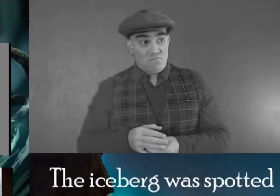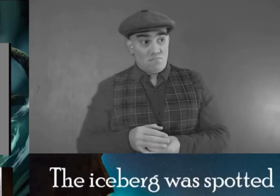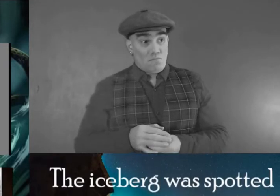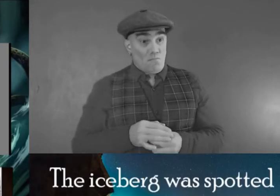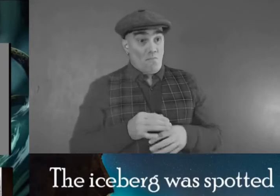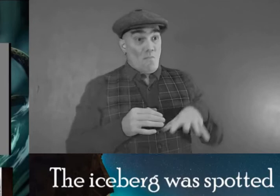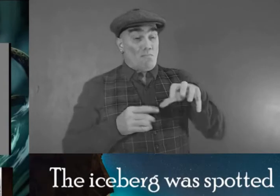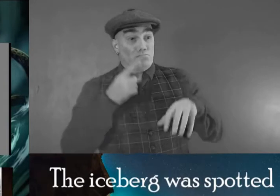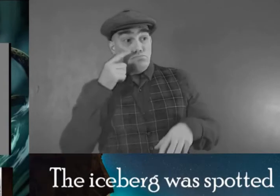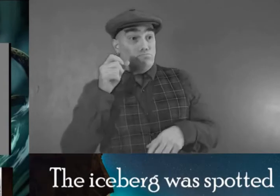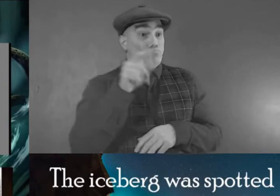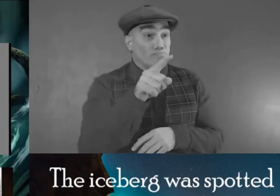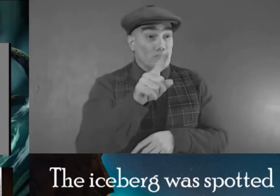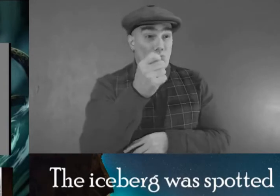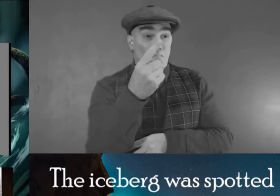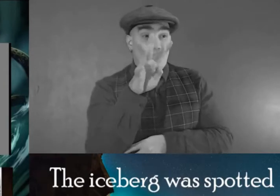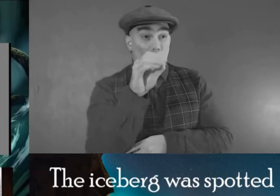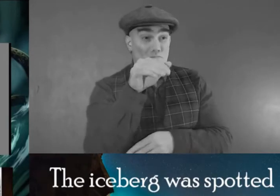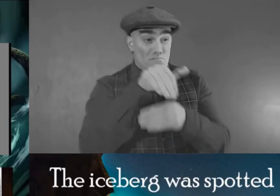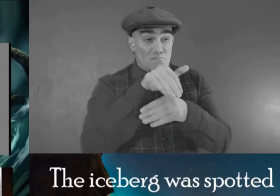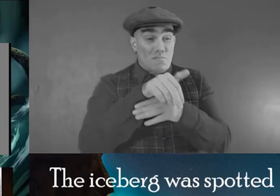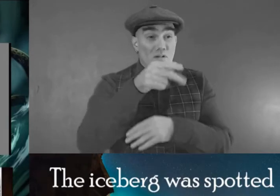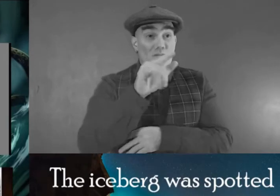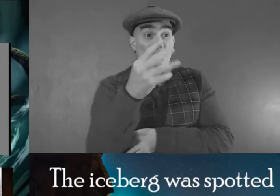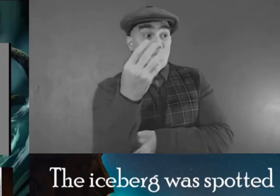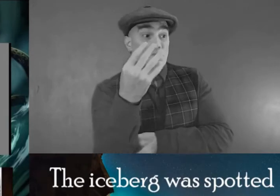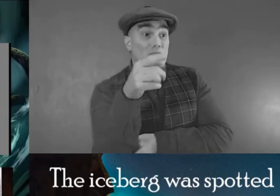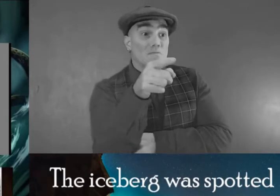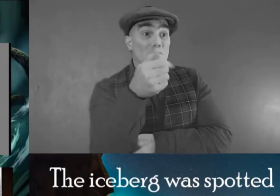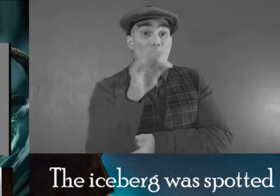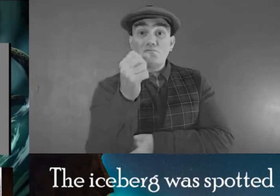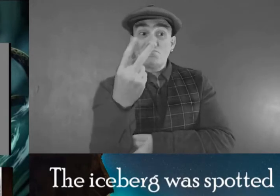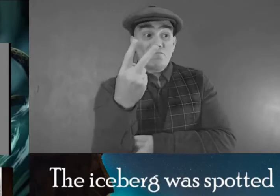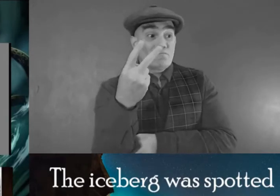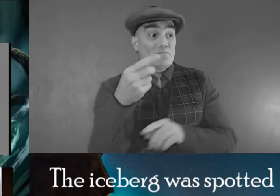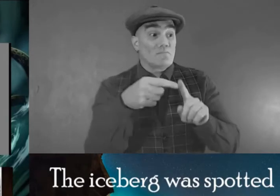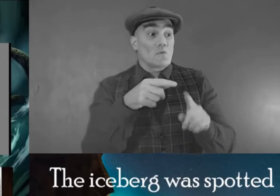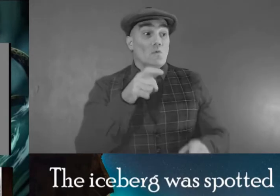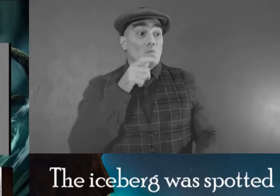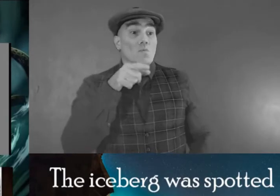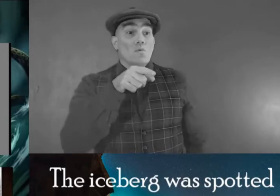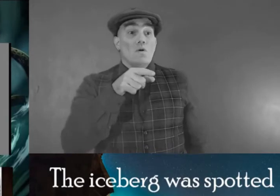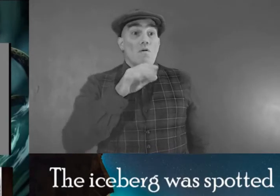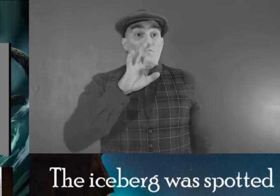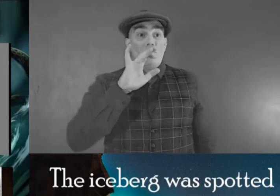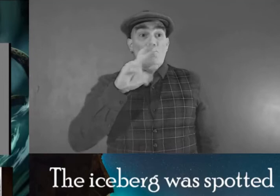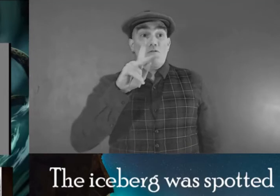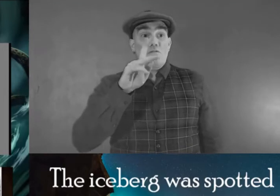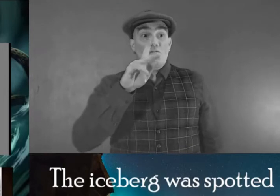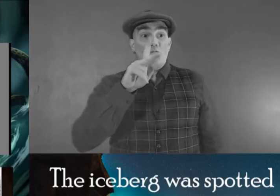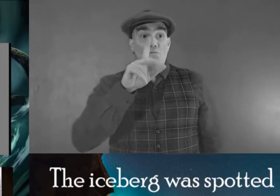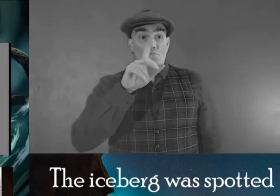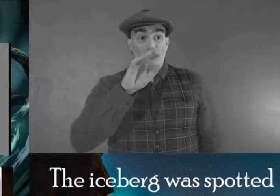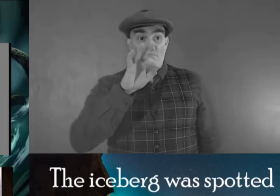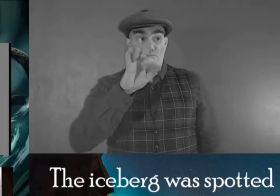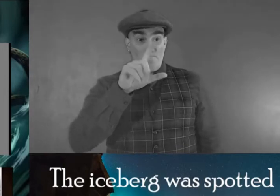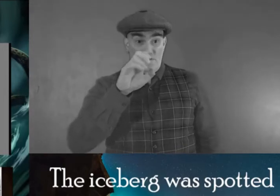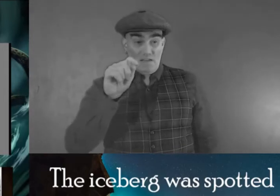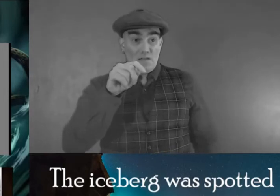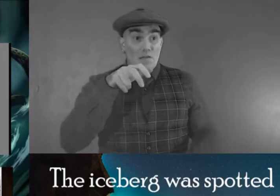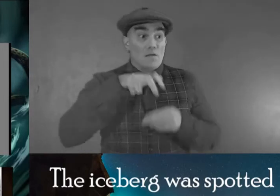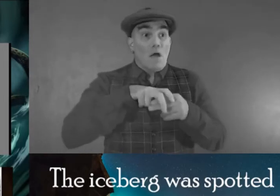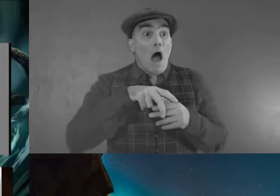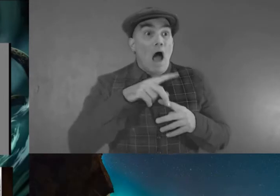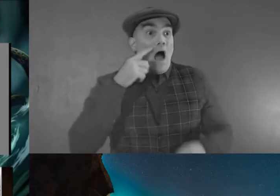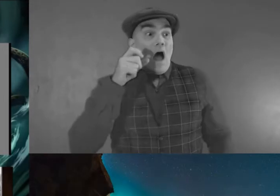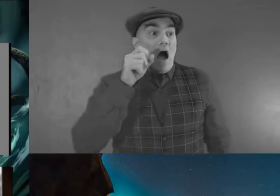iceberg was spotted at 11:40 p.m. on April 14th, 1912, by lookout Frederick